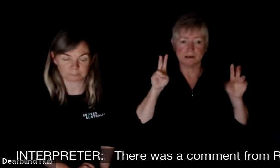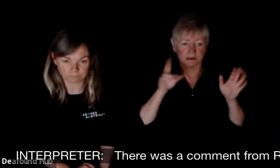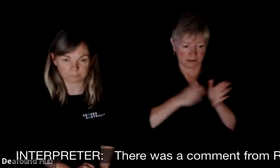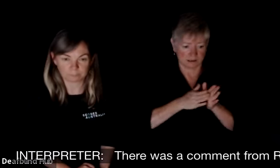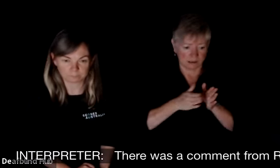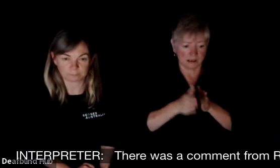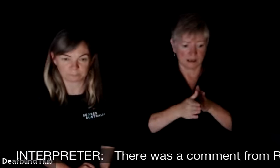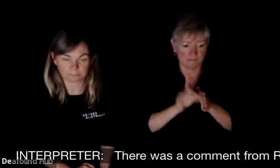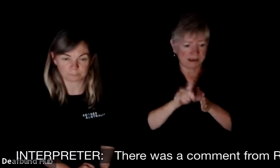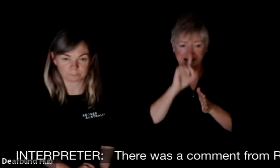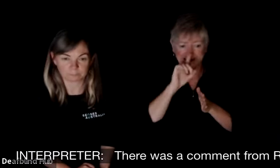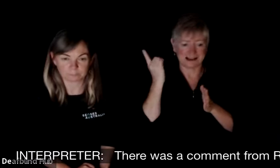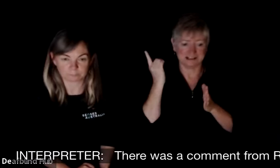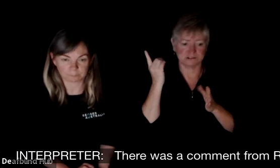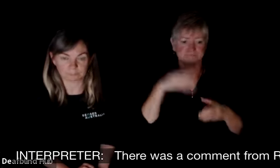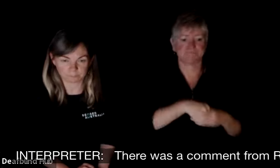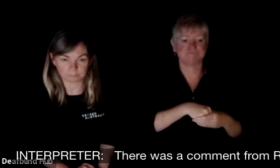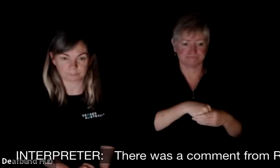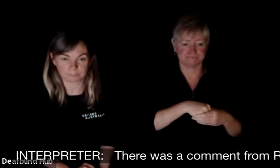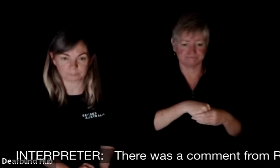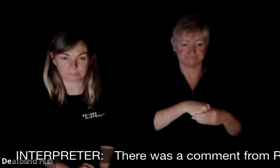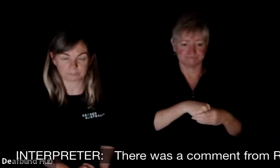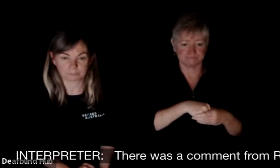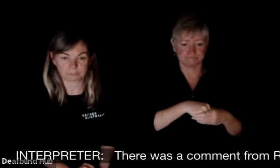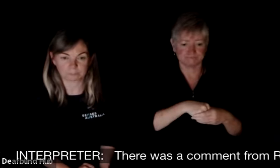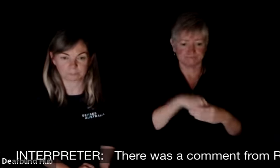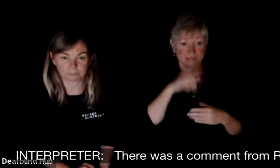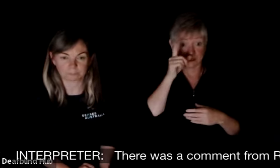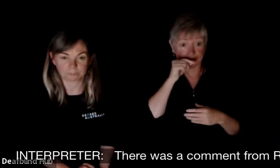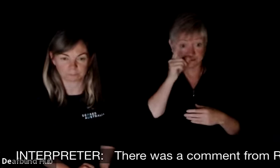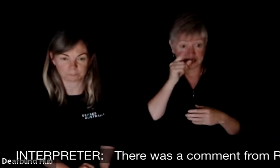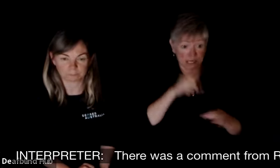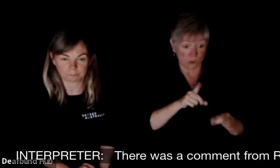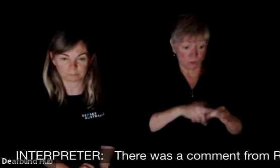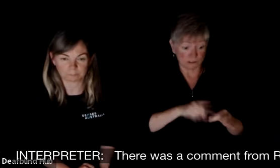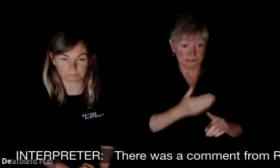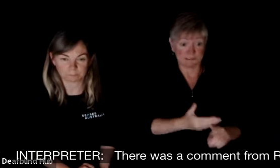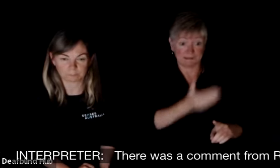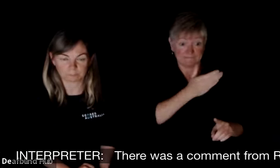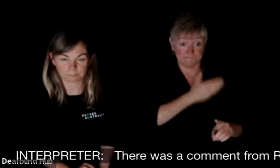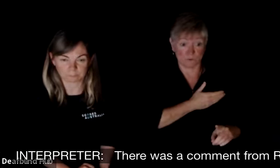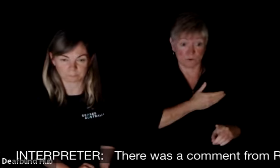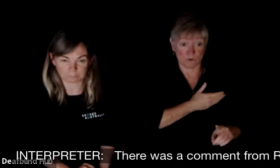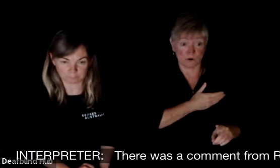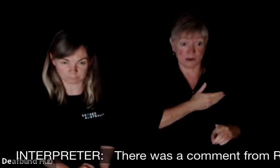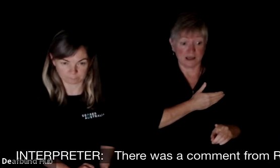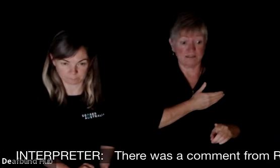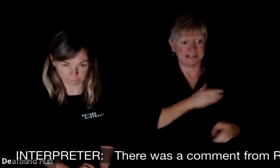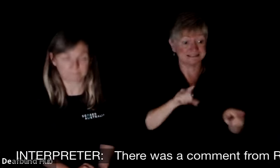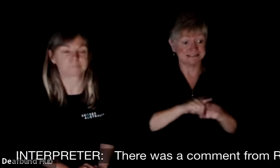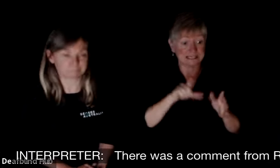to attend due to their particular needs, could you take questions in advance and make the answers available through